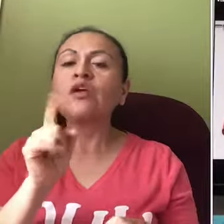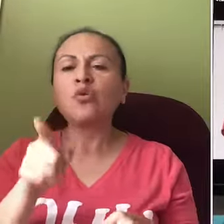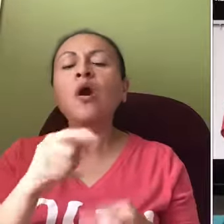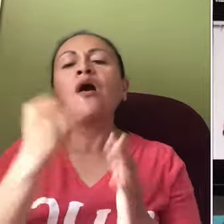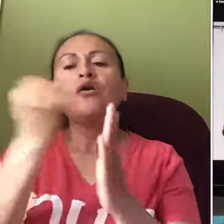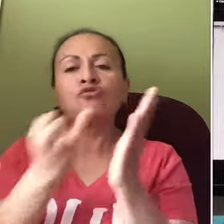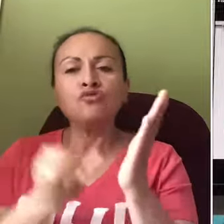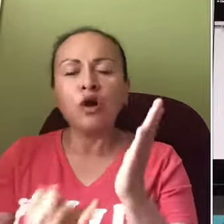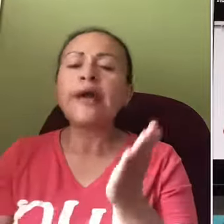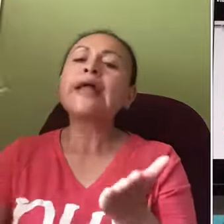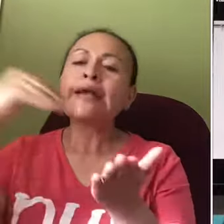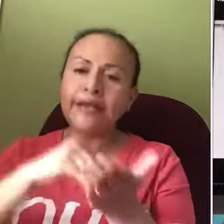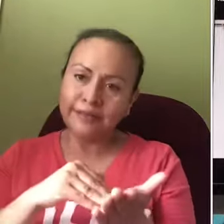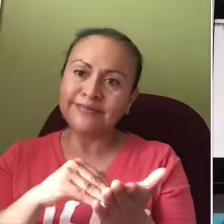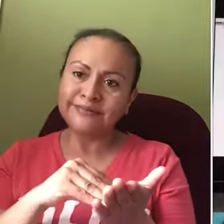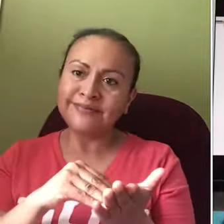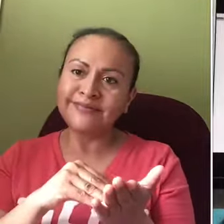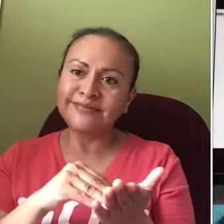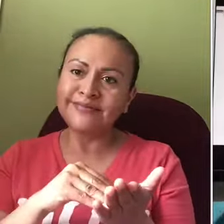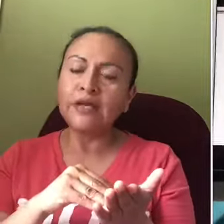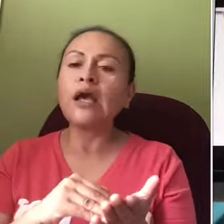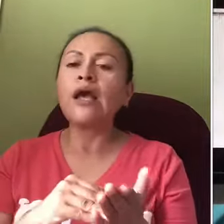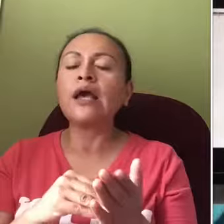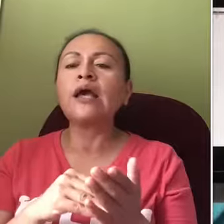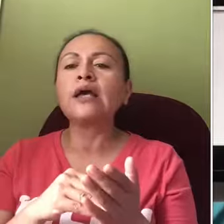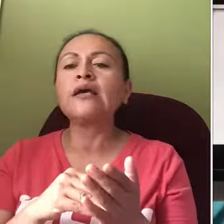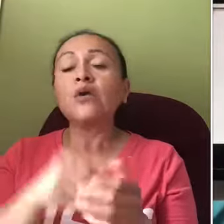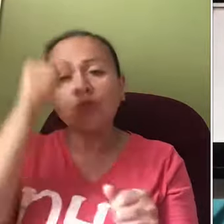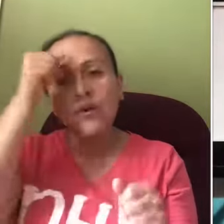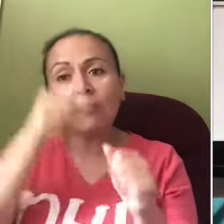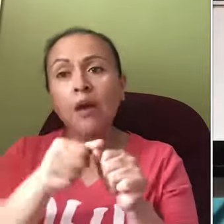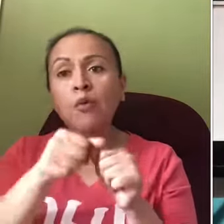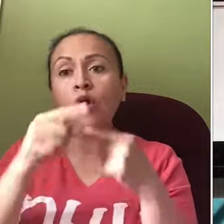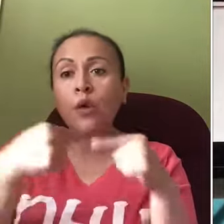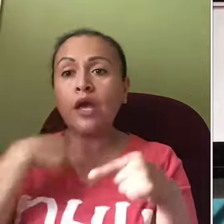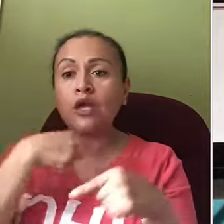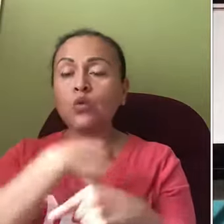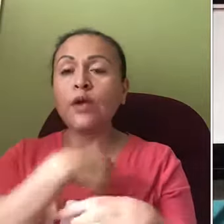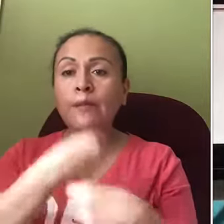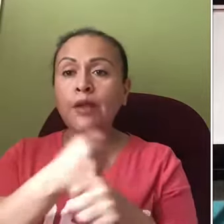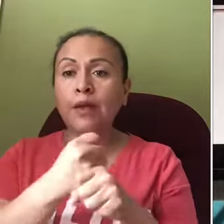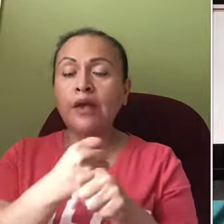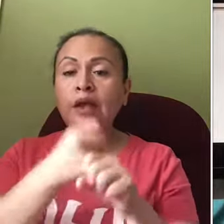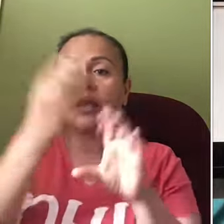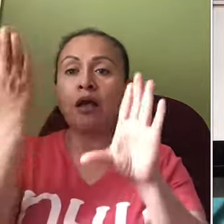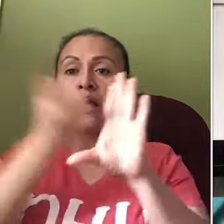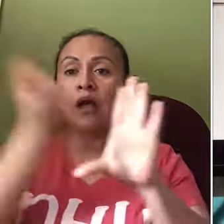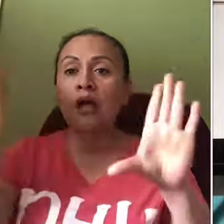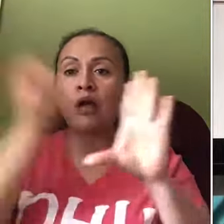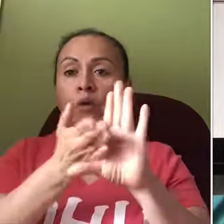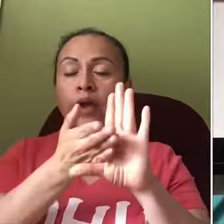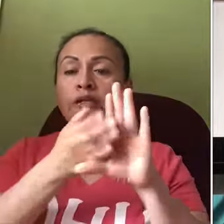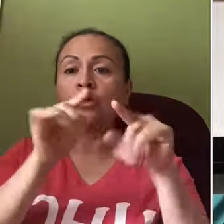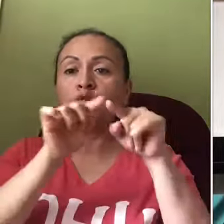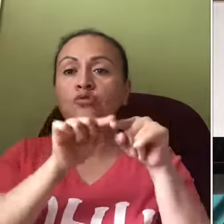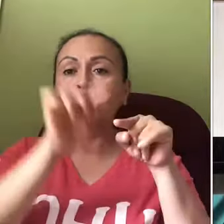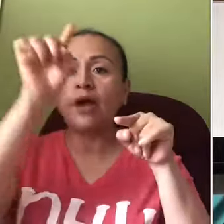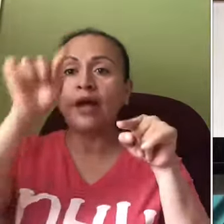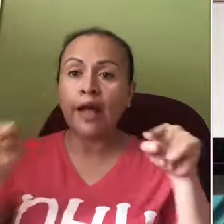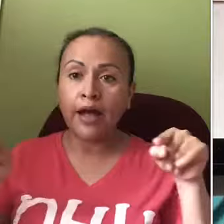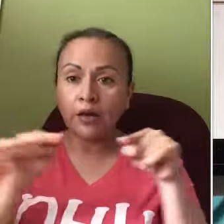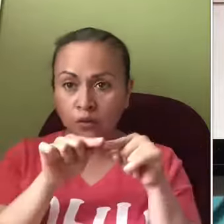the triangles in there. So remember, when we have a right triangle and I draw the altitude, which is that straight line that makes a 90